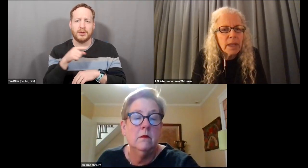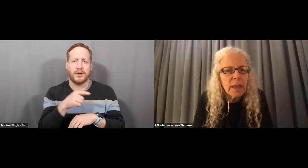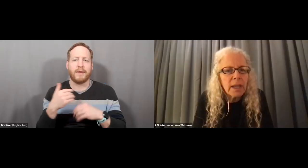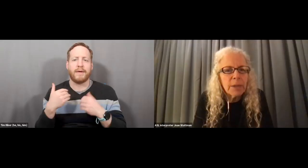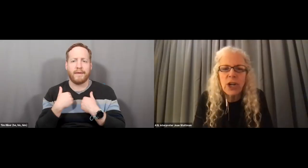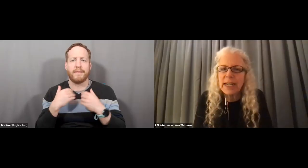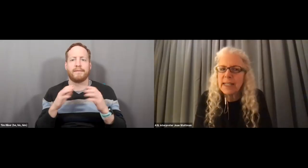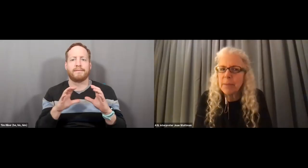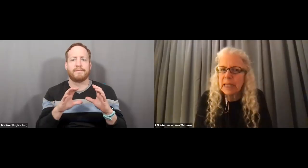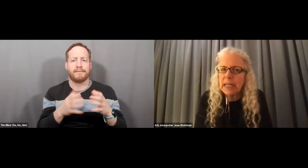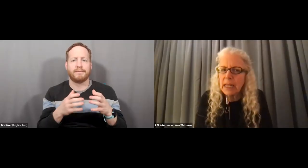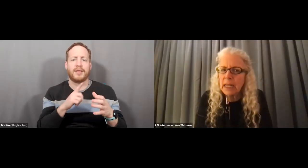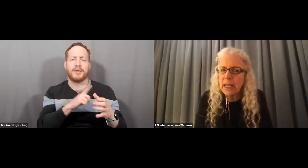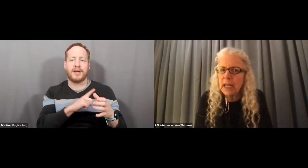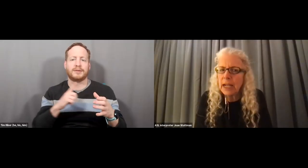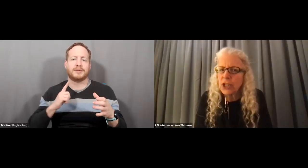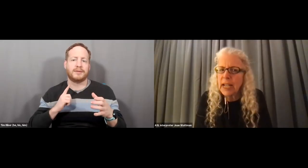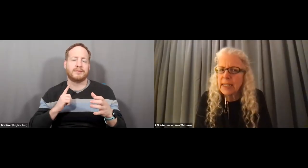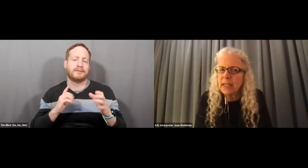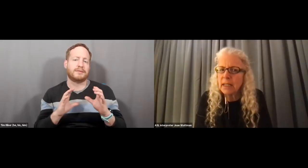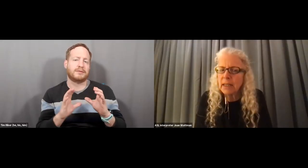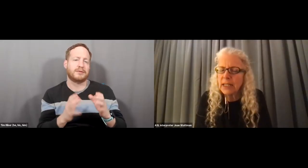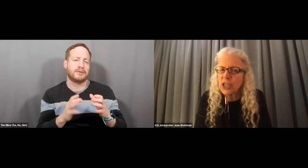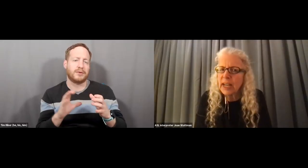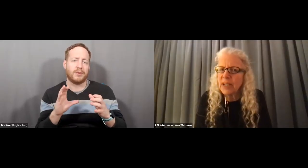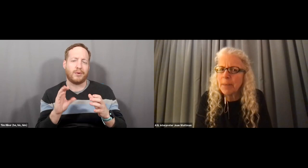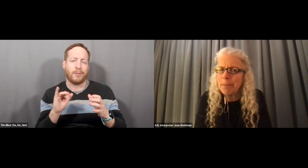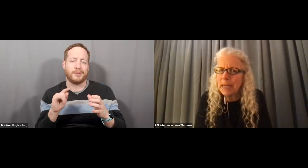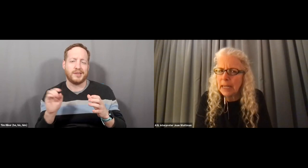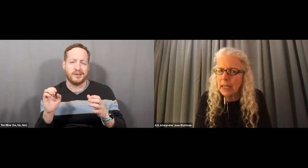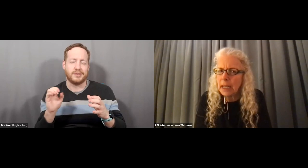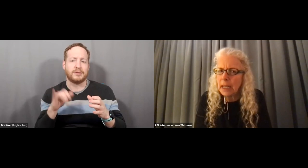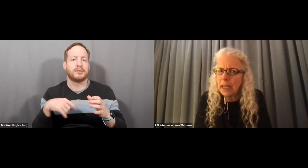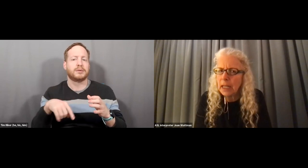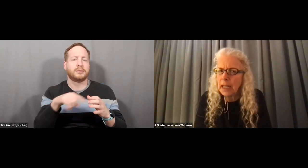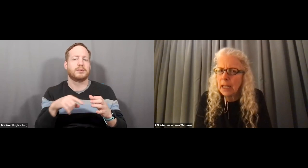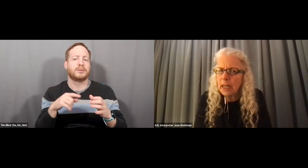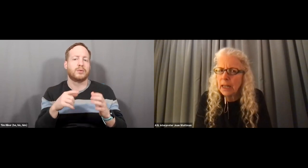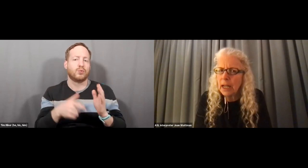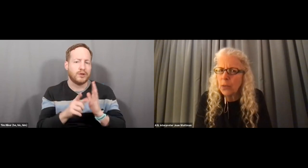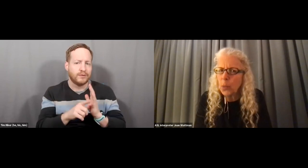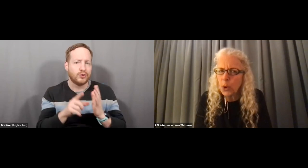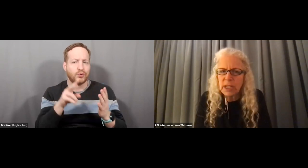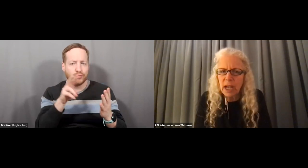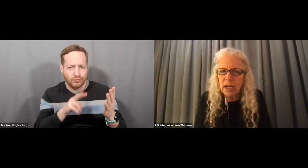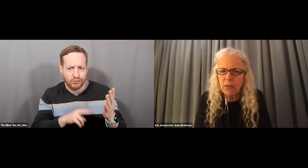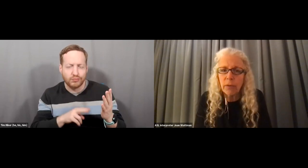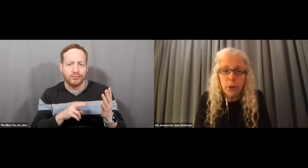the Commission on Disability actually has a legislative committee that works on